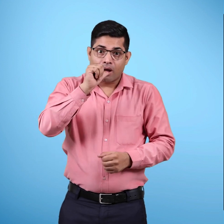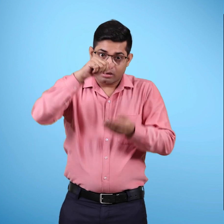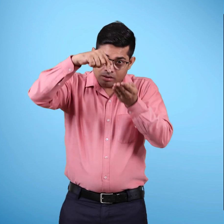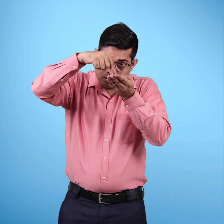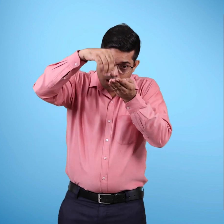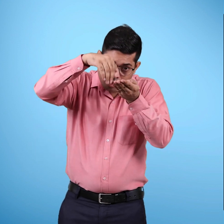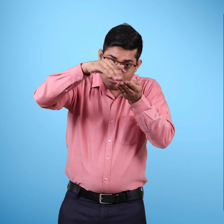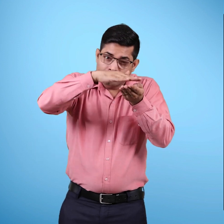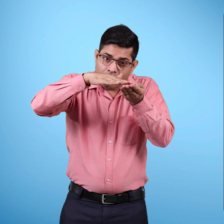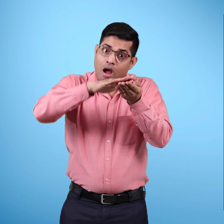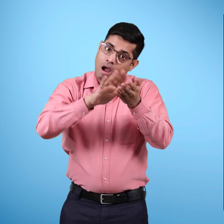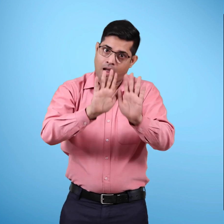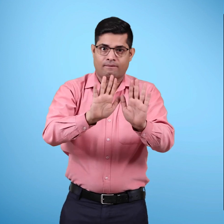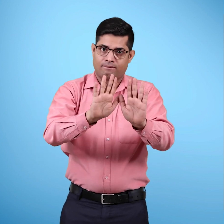For this, they also use water